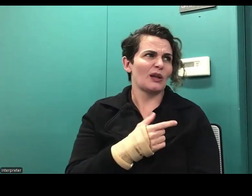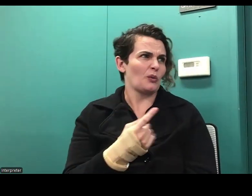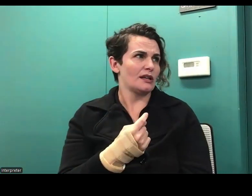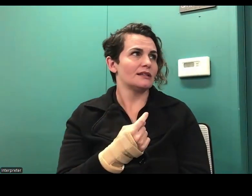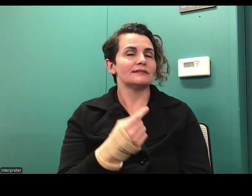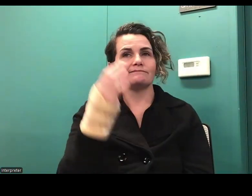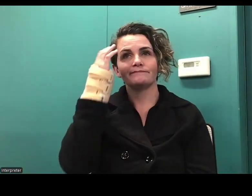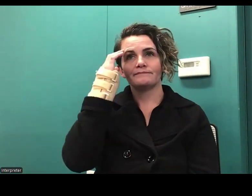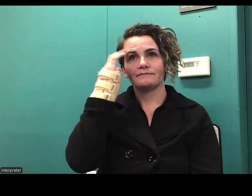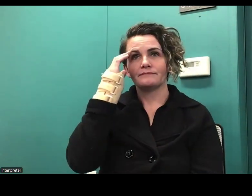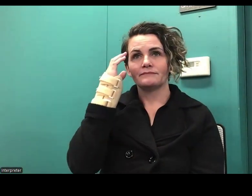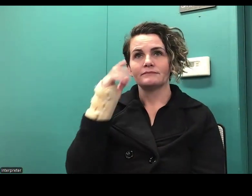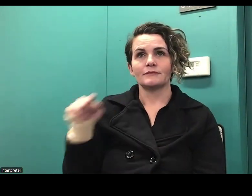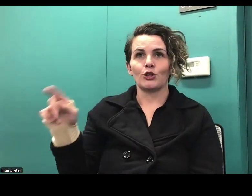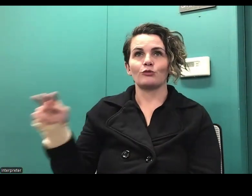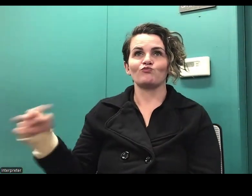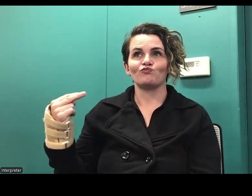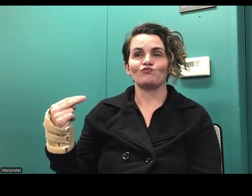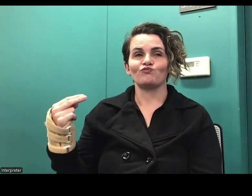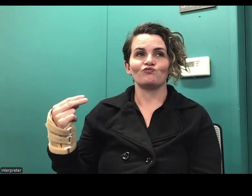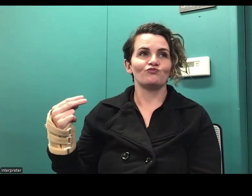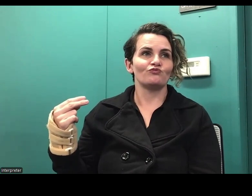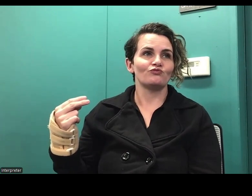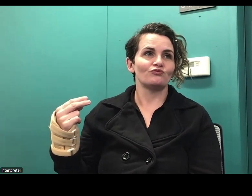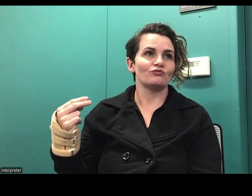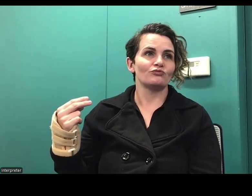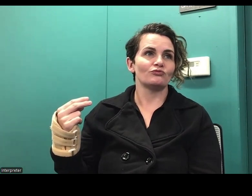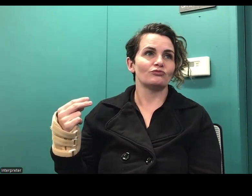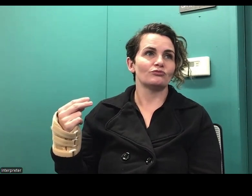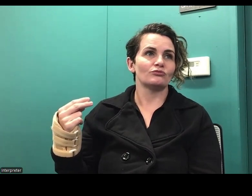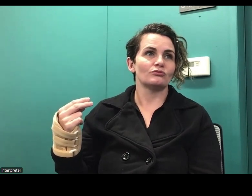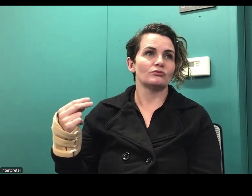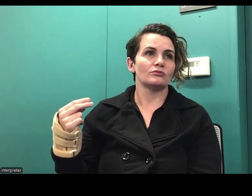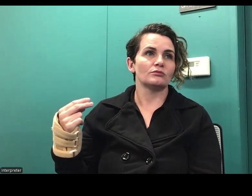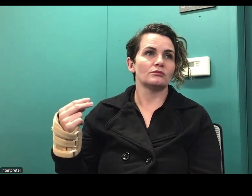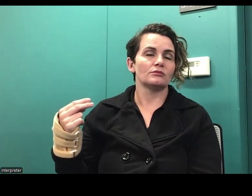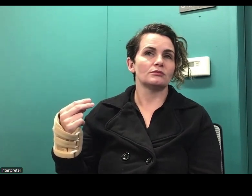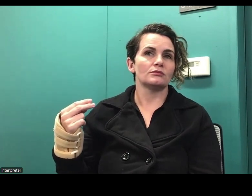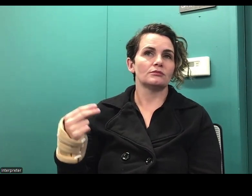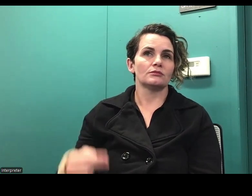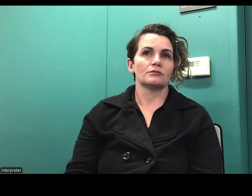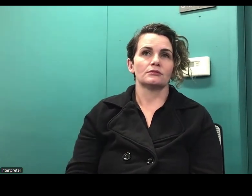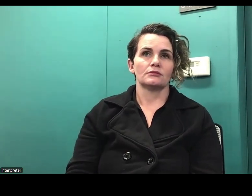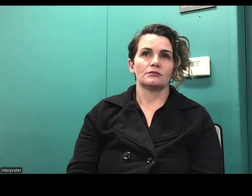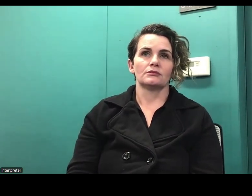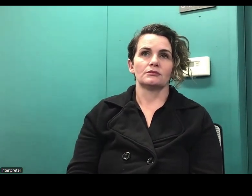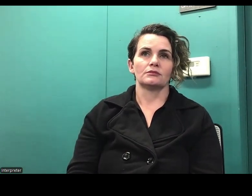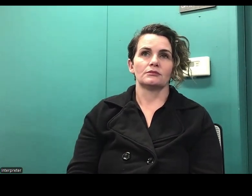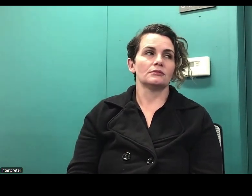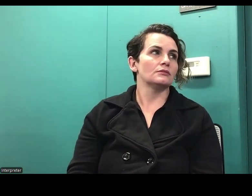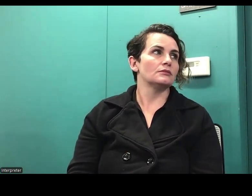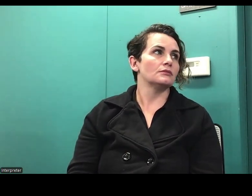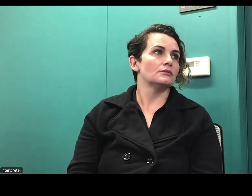I don't They're looking at me like that. remember that It disclaimer. actually is. Judy, one of Judy Blume's was on the list. I was like,